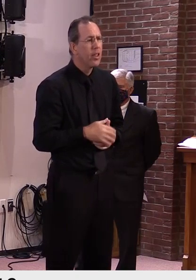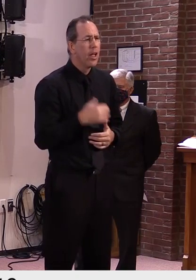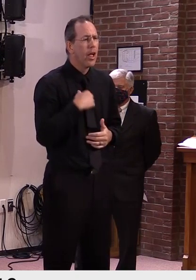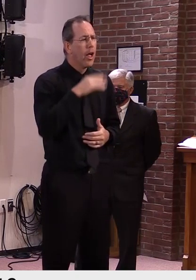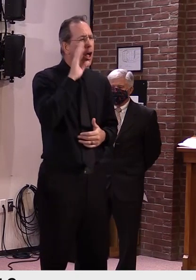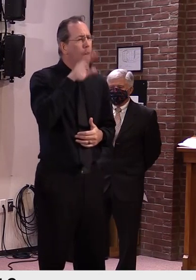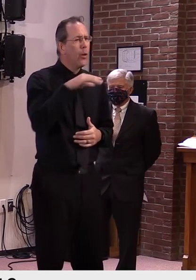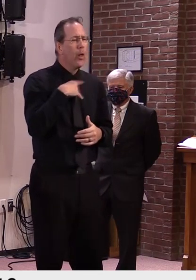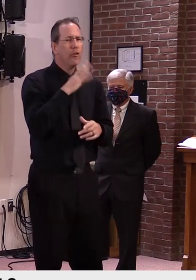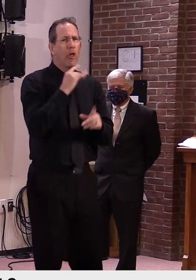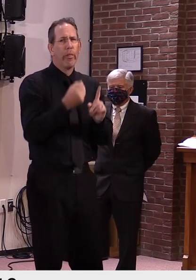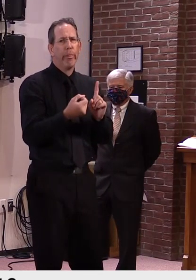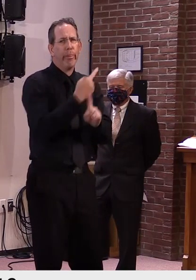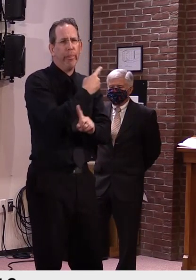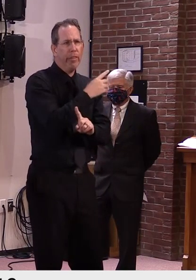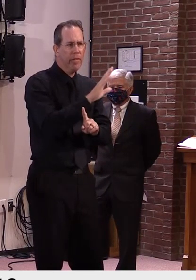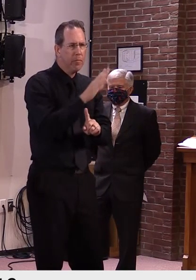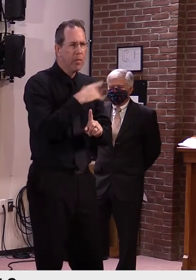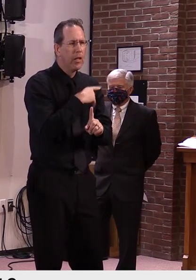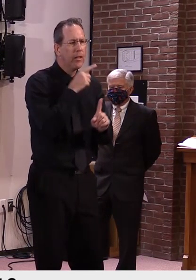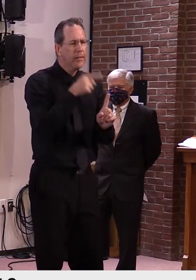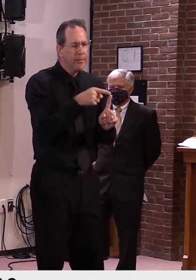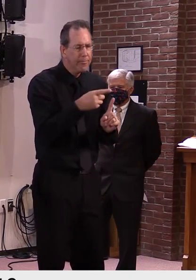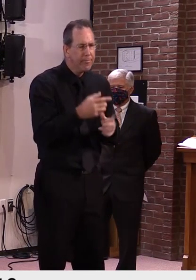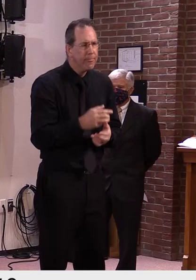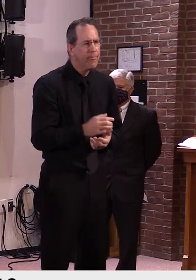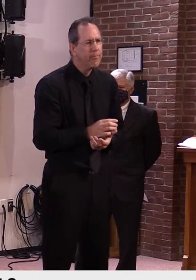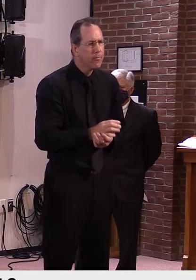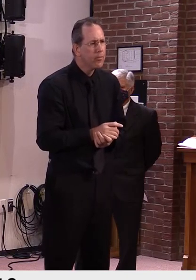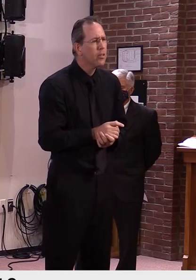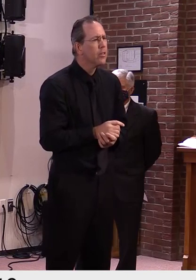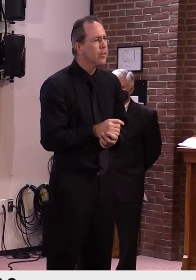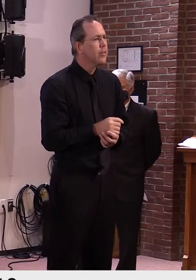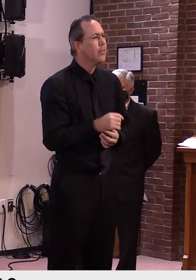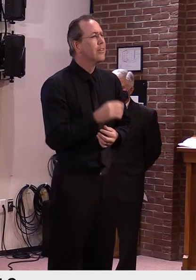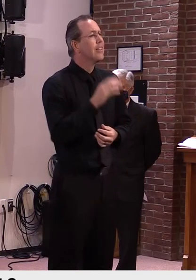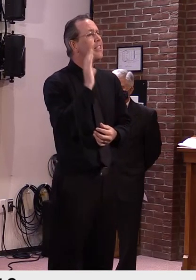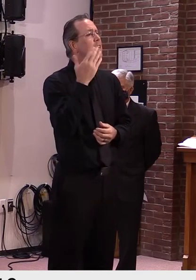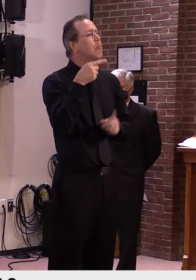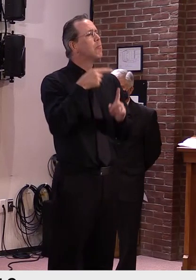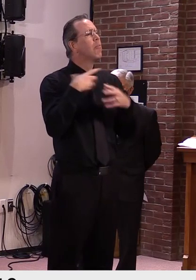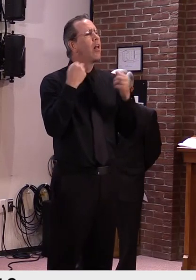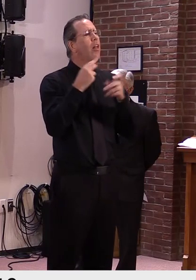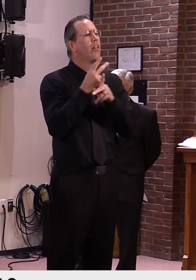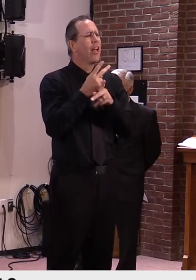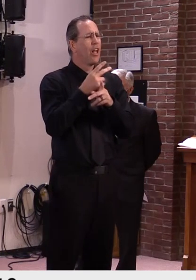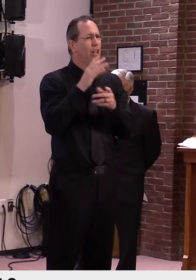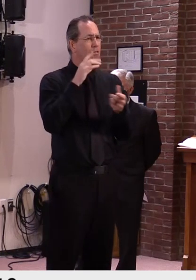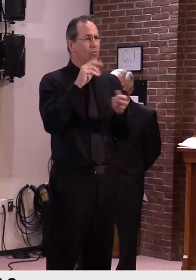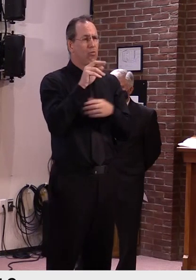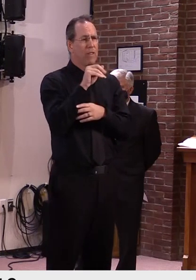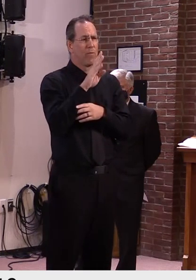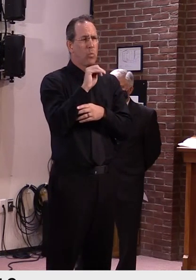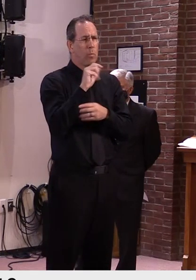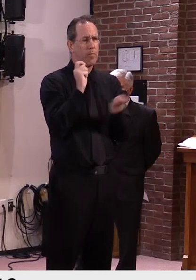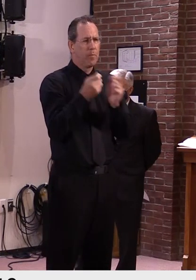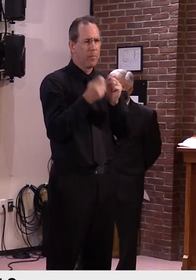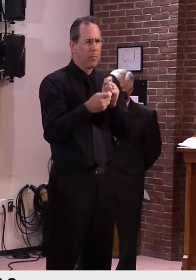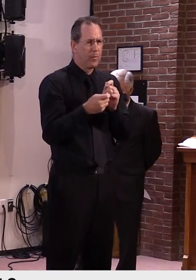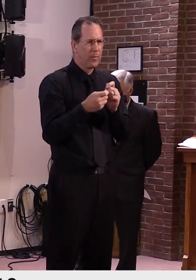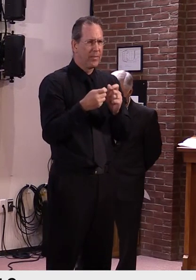But one of the things that seems to me that we need in the healthcare reform field, as I say, is hard, reliable information that